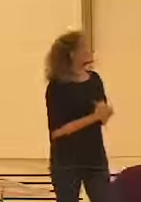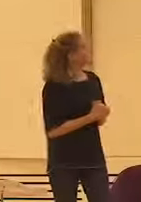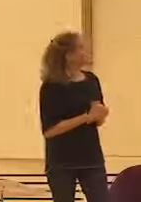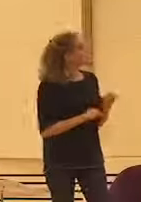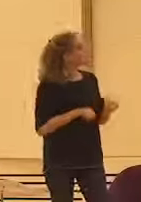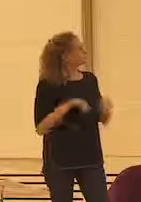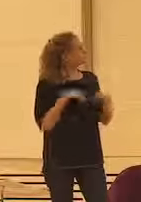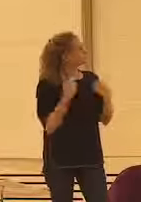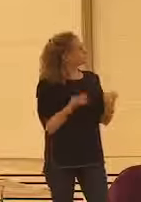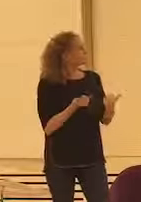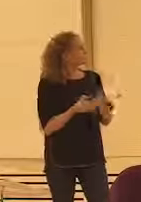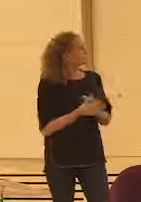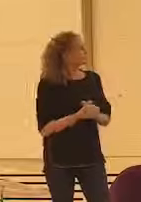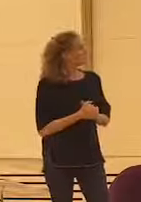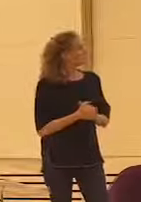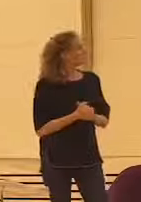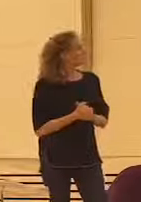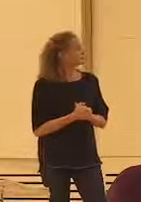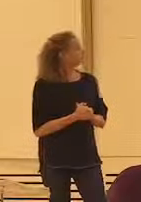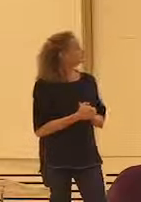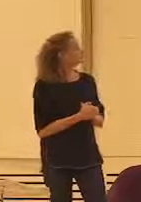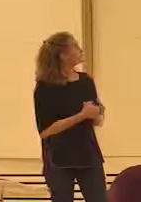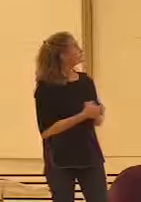not sure if that's the right person to recommend.